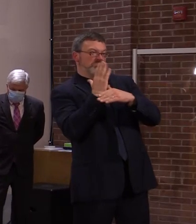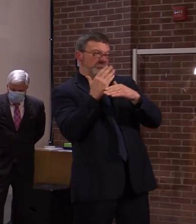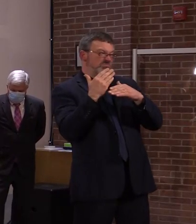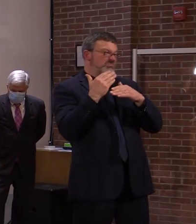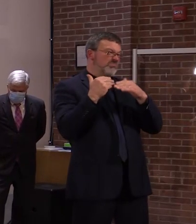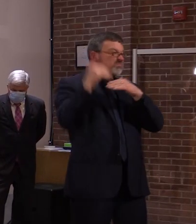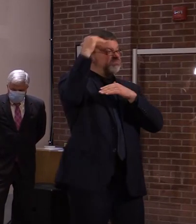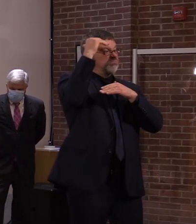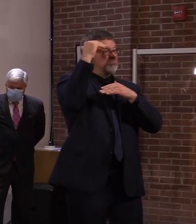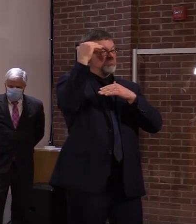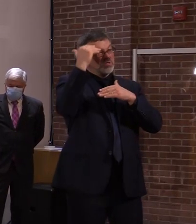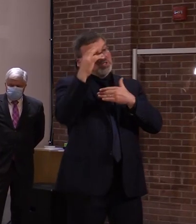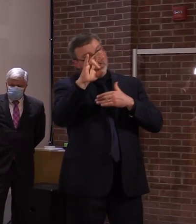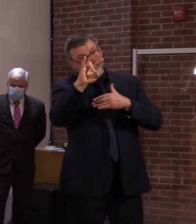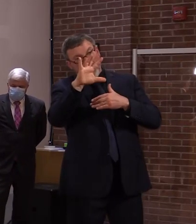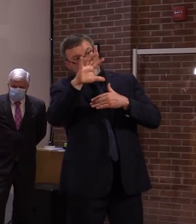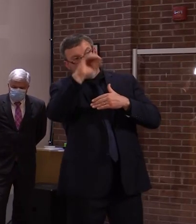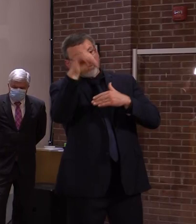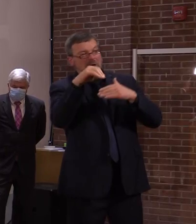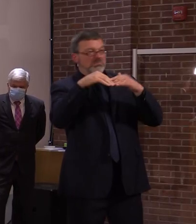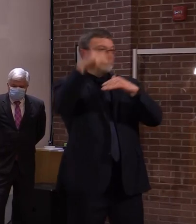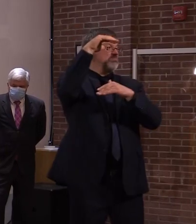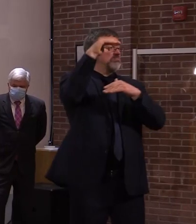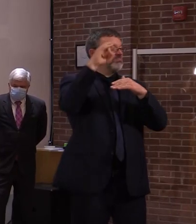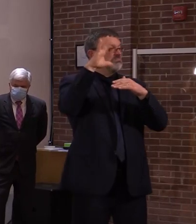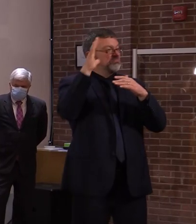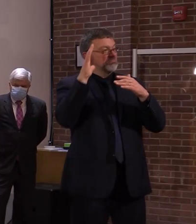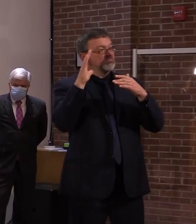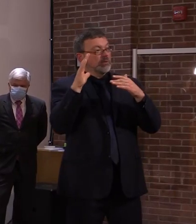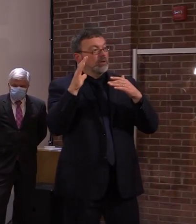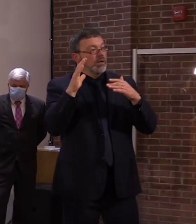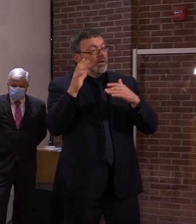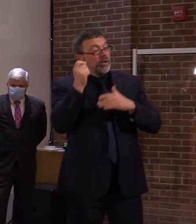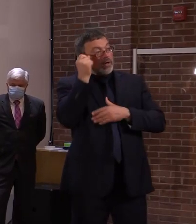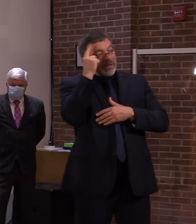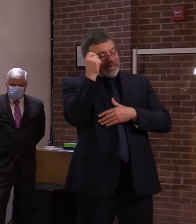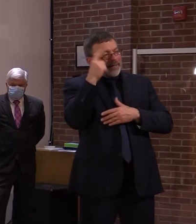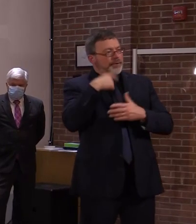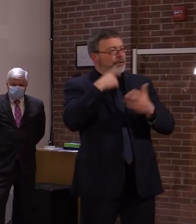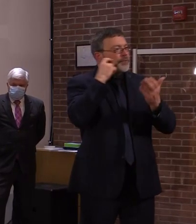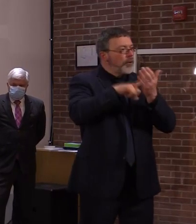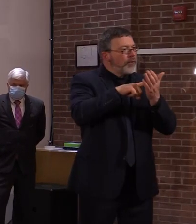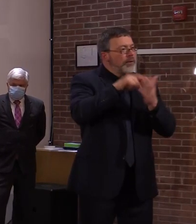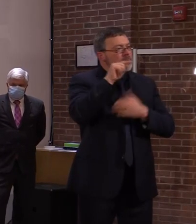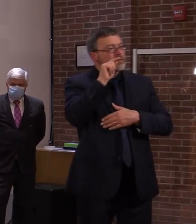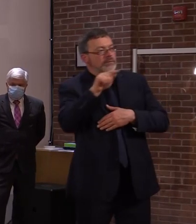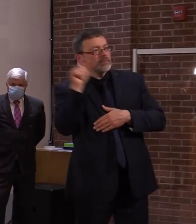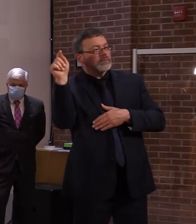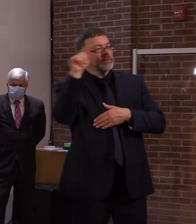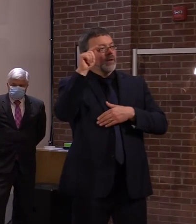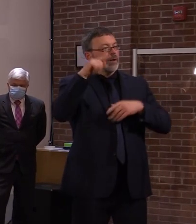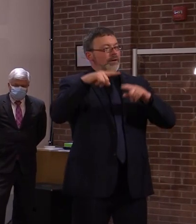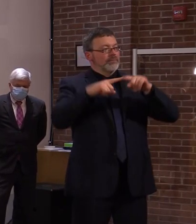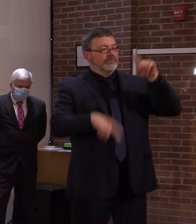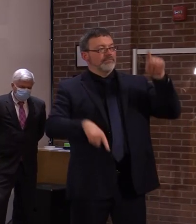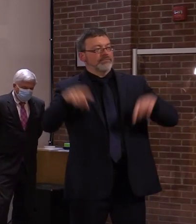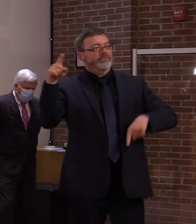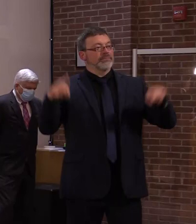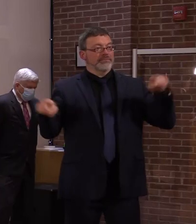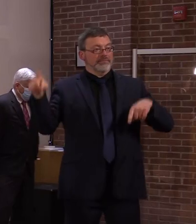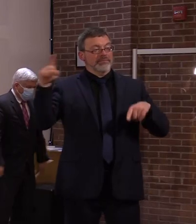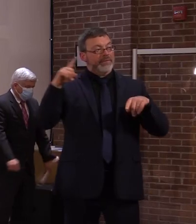above 75%. But what I've noticed around the state is that rate does vary more so than the staff vaccination rate.